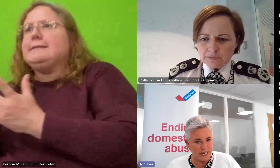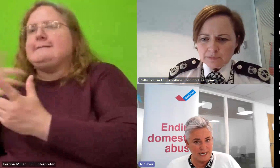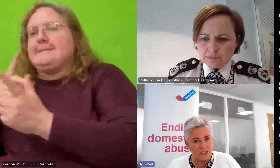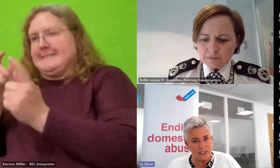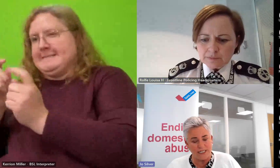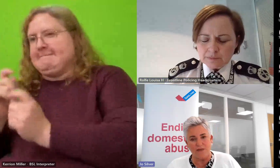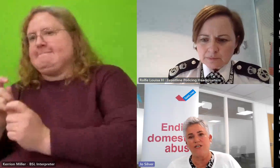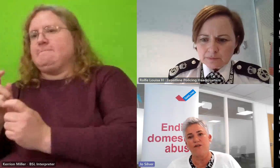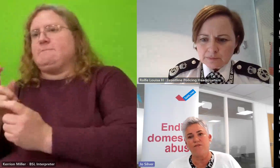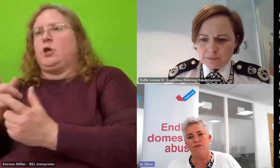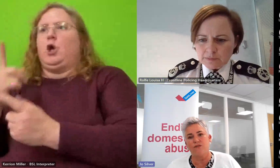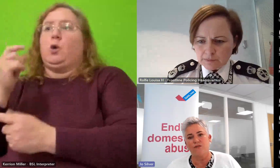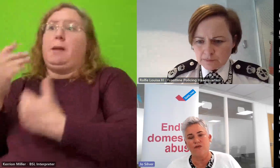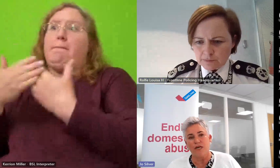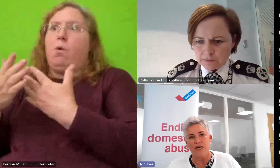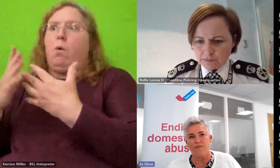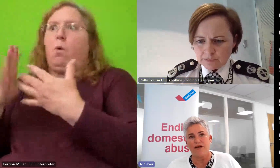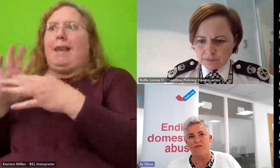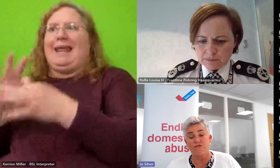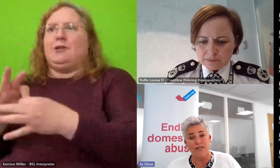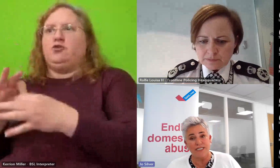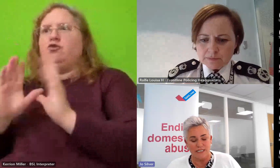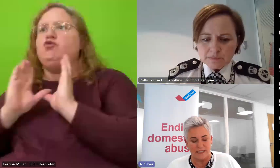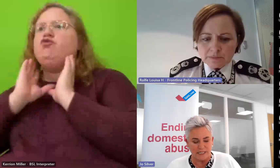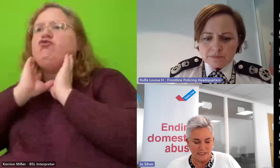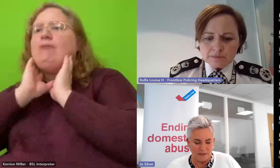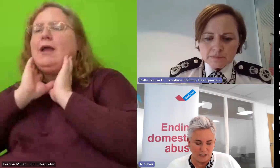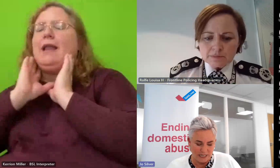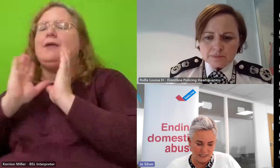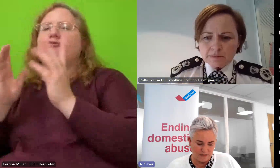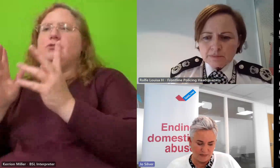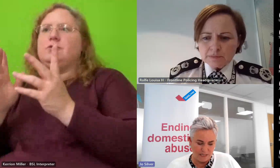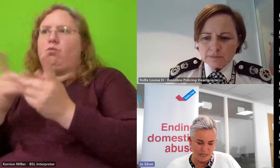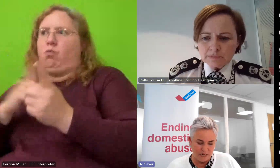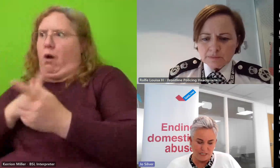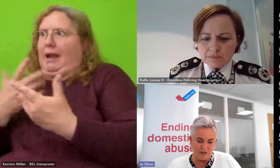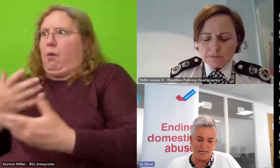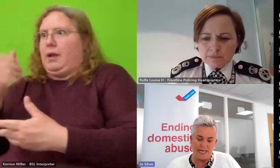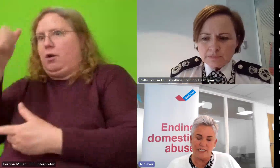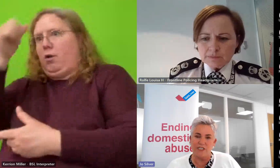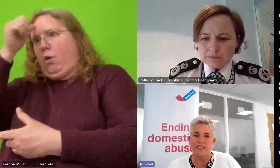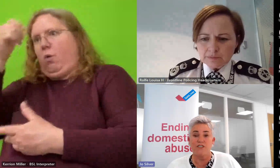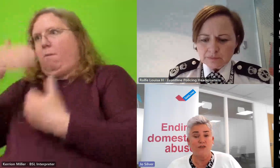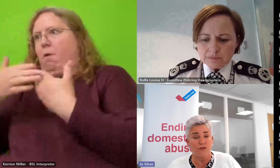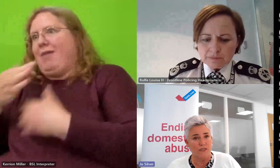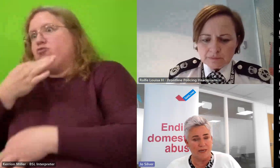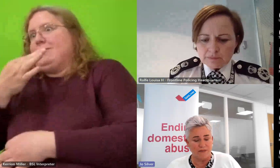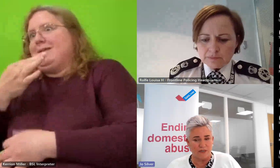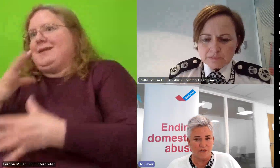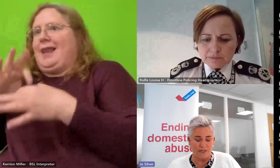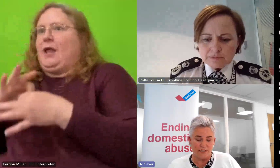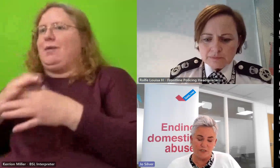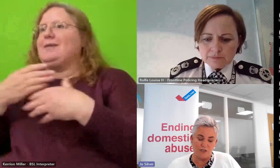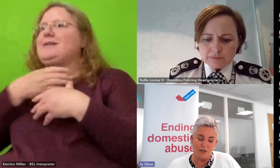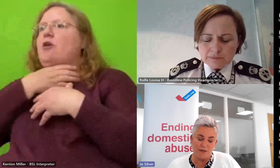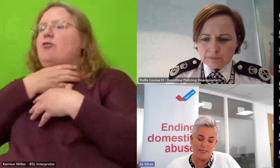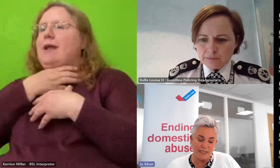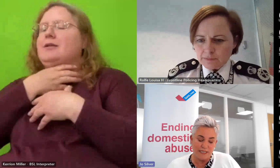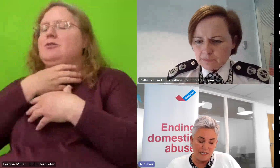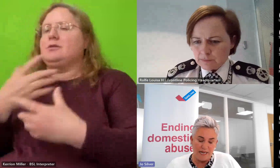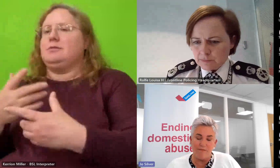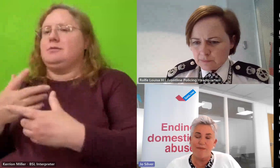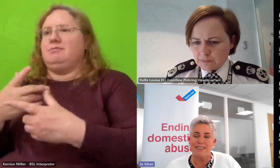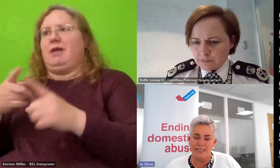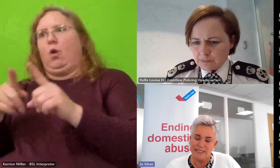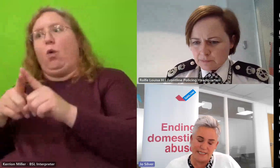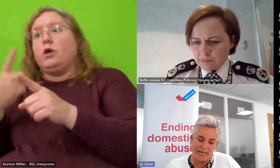around strangulation. Now we know more about the risks associated with strangulation. It talks about coercive control